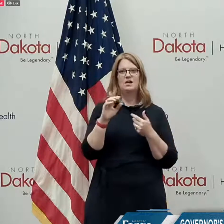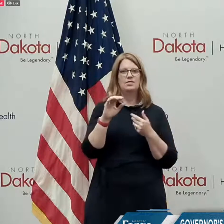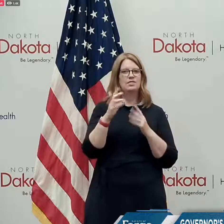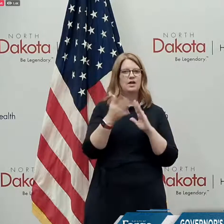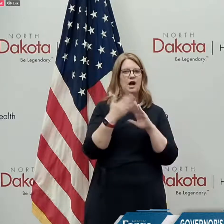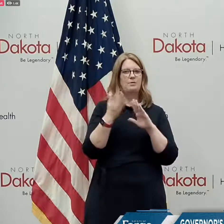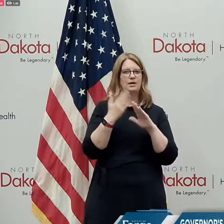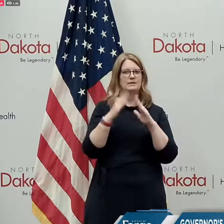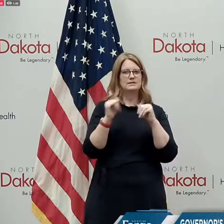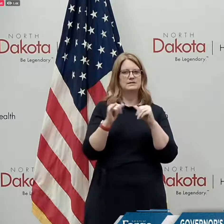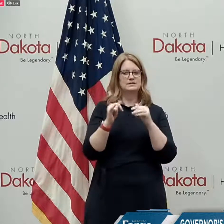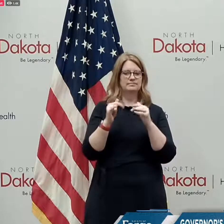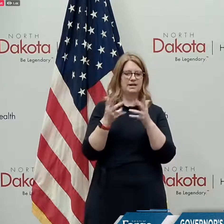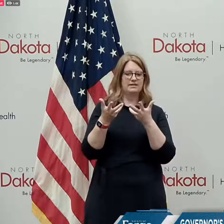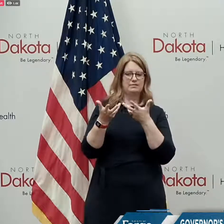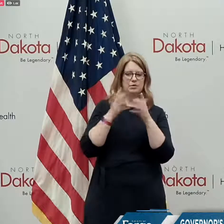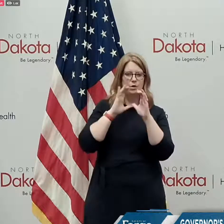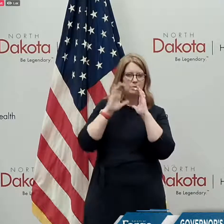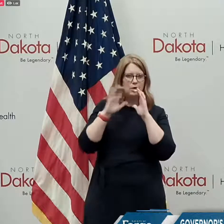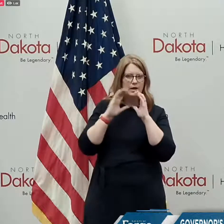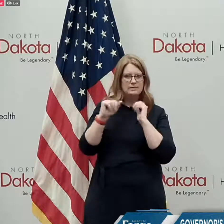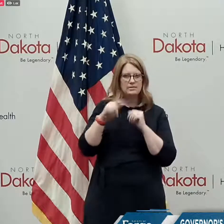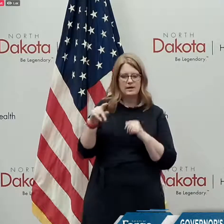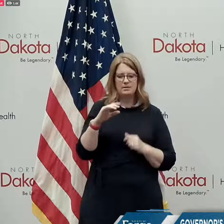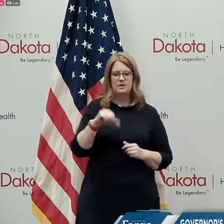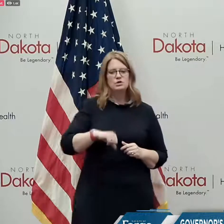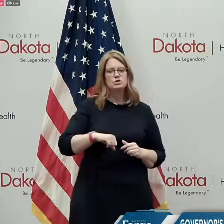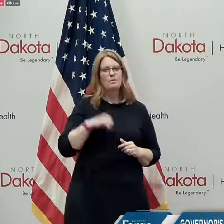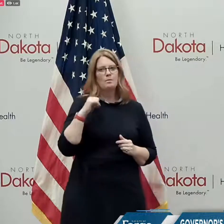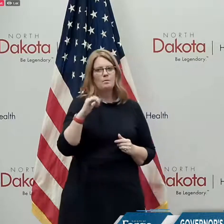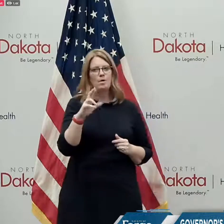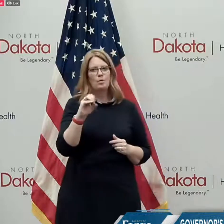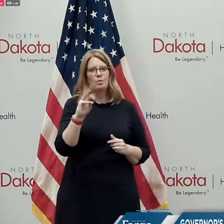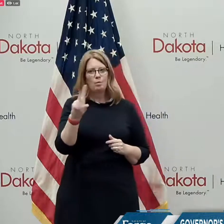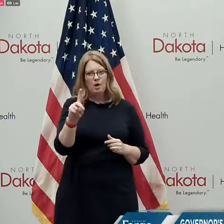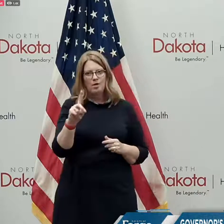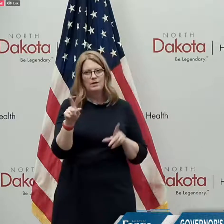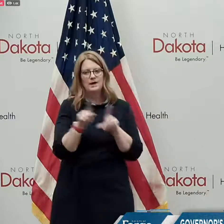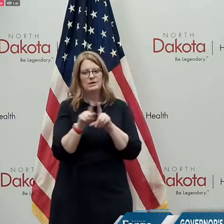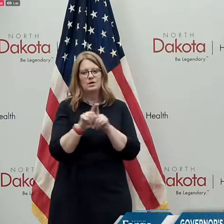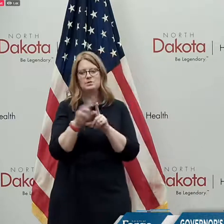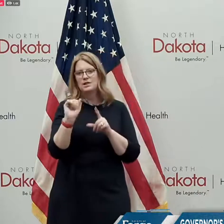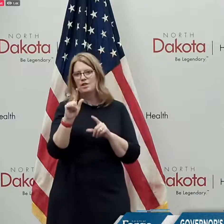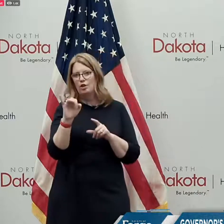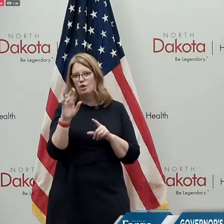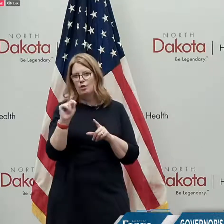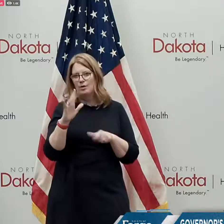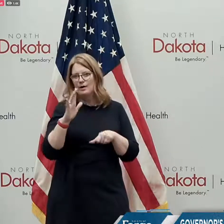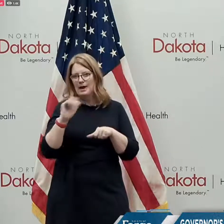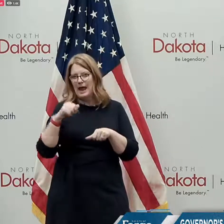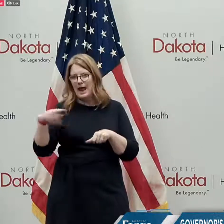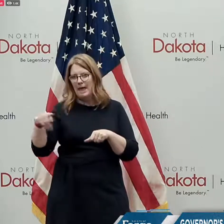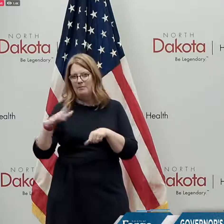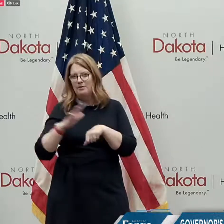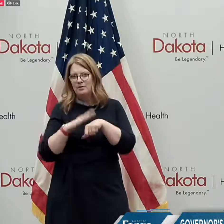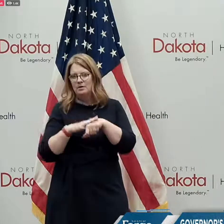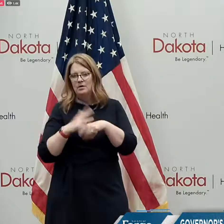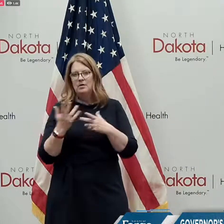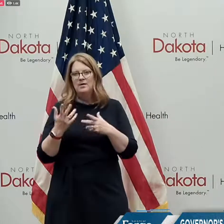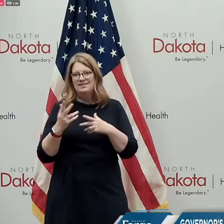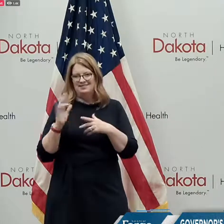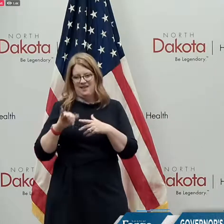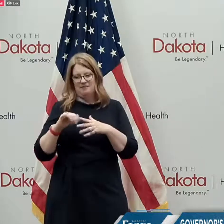the app. And so Proud Crowd in the Alert app that they developed accesses